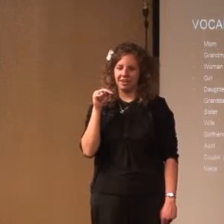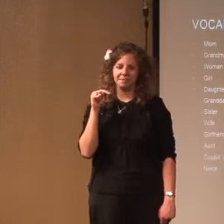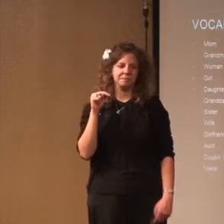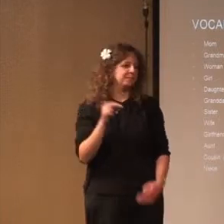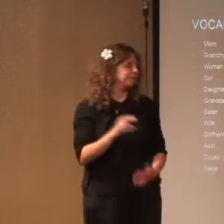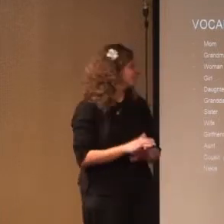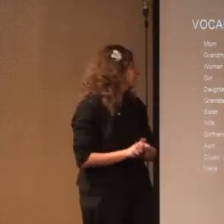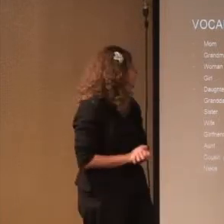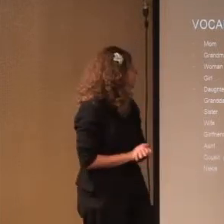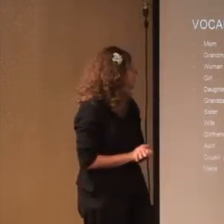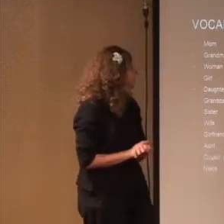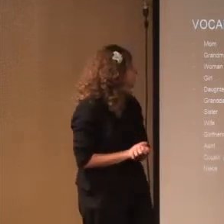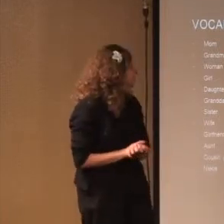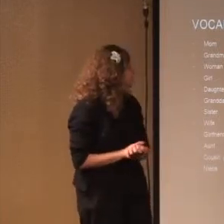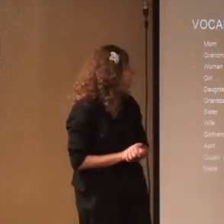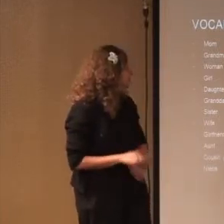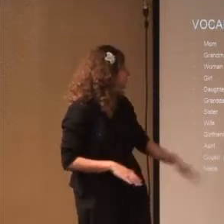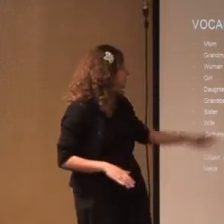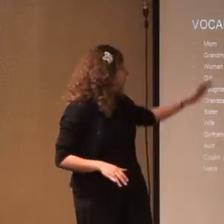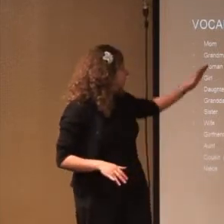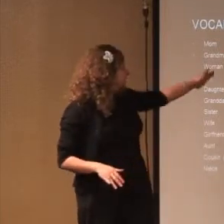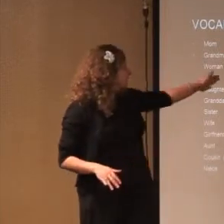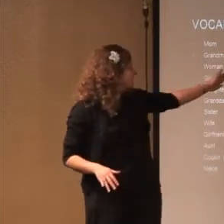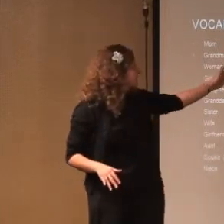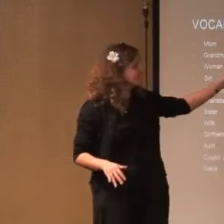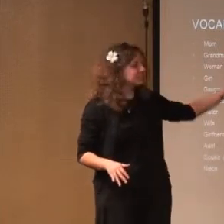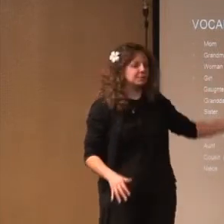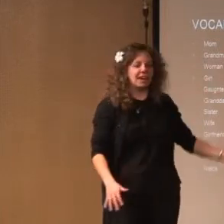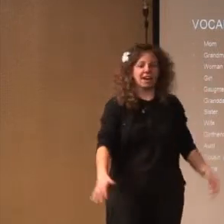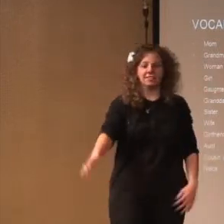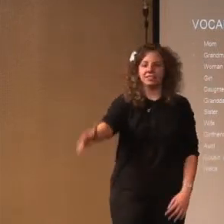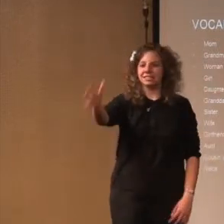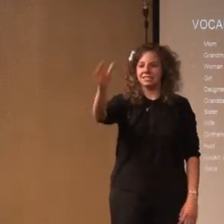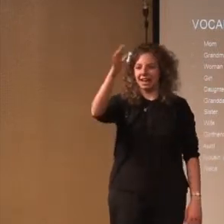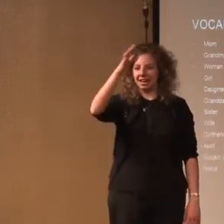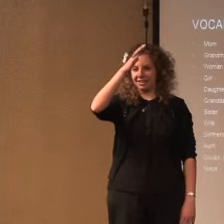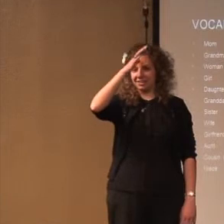Okay, then we'll go to the guy's side. So we have dad.